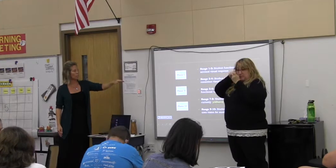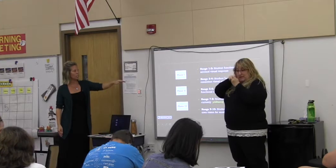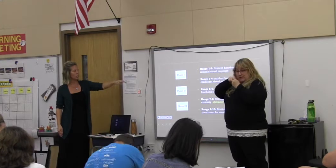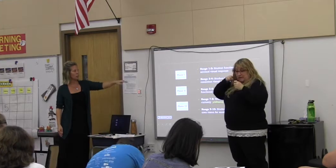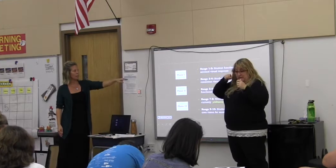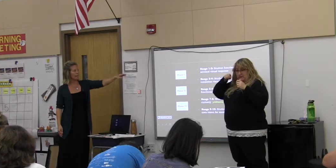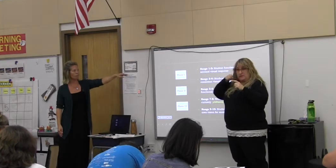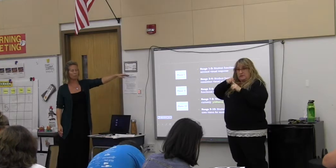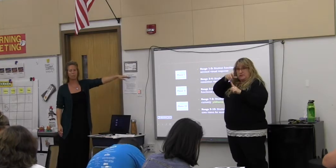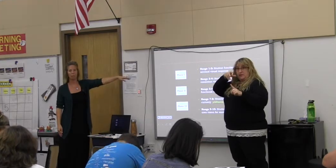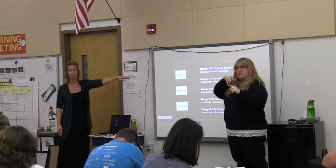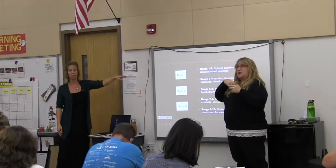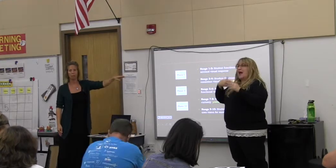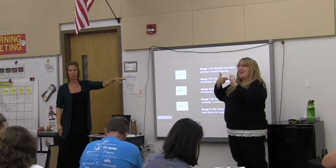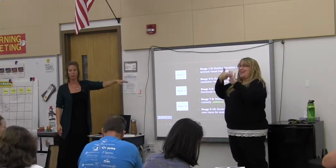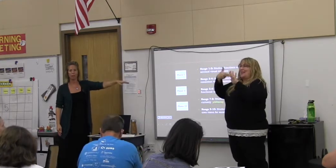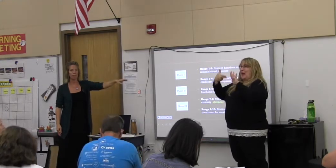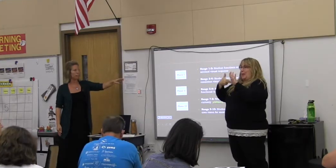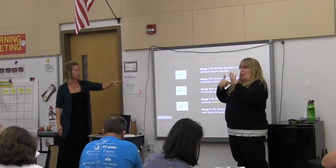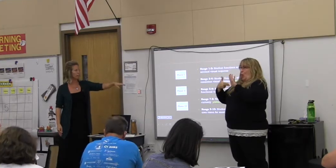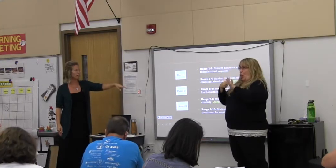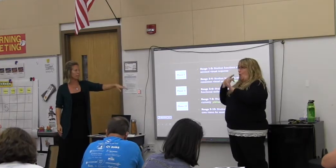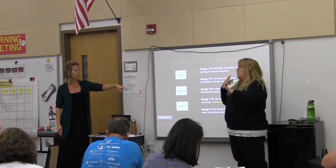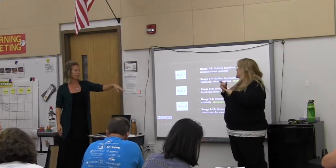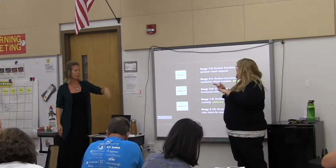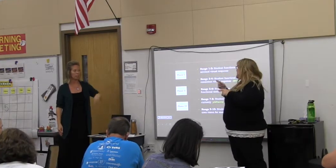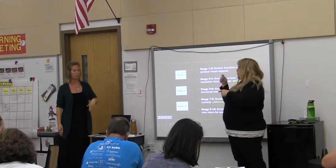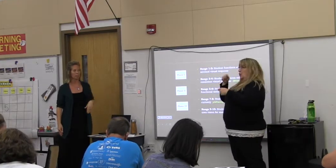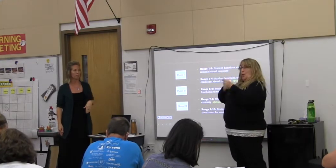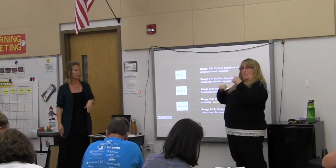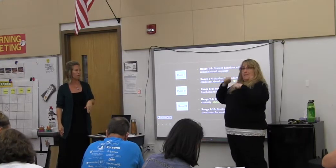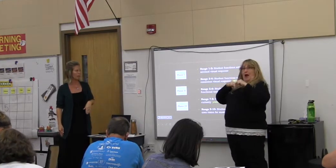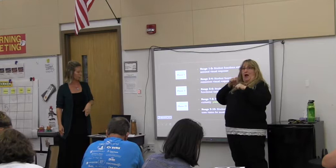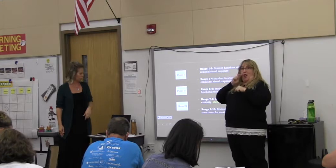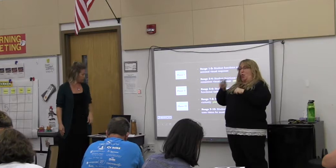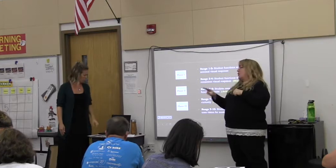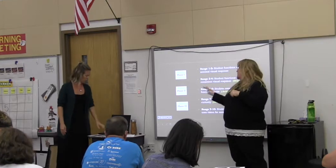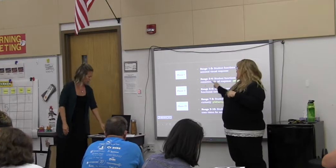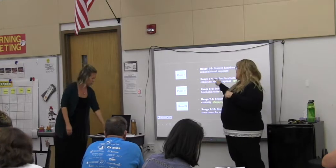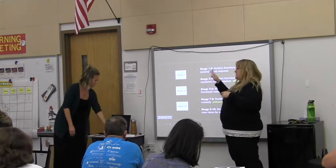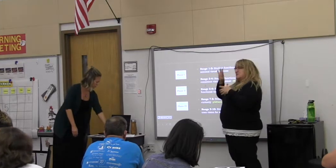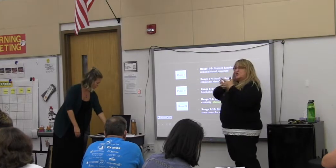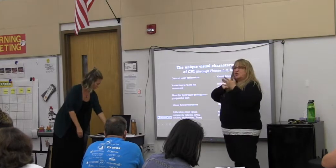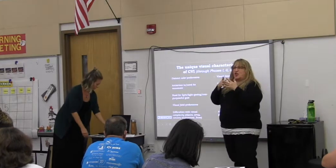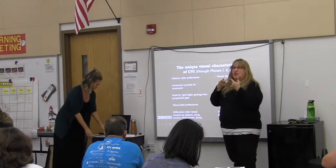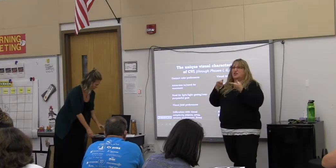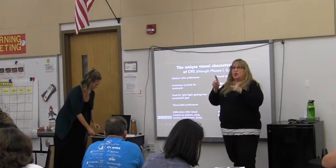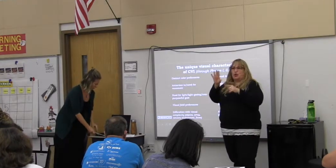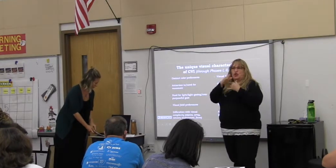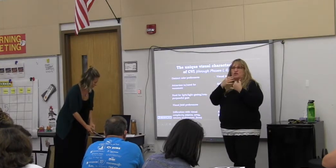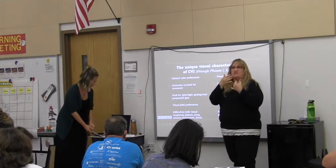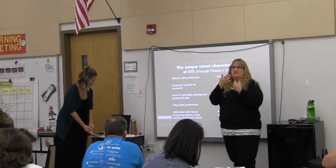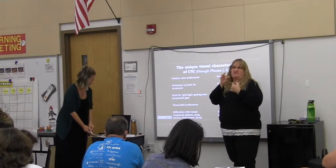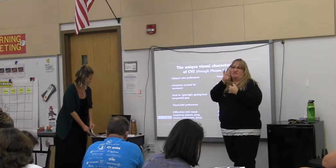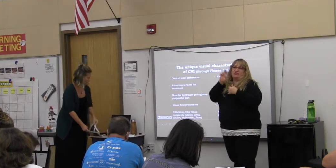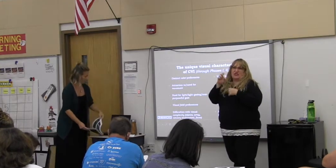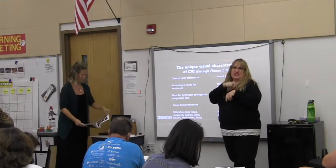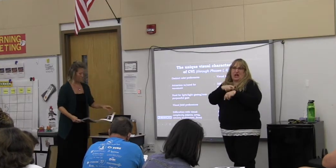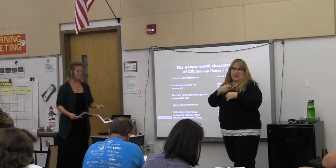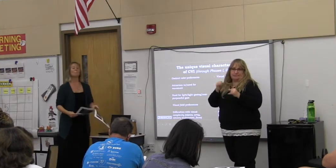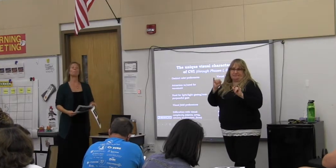working on with each kiddo, I have them labeled of where they are. So you guys can go back and look at this on your own time.